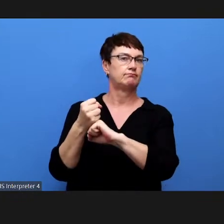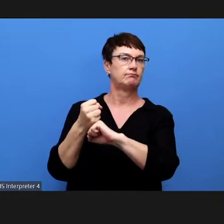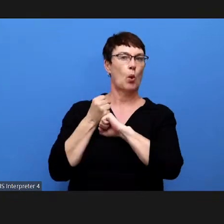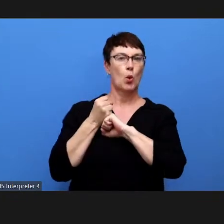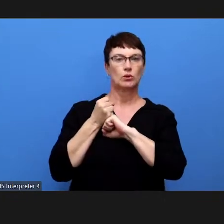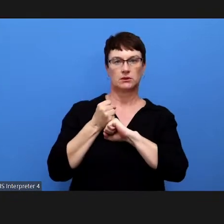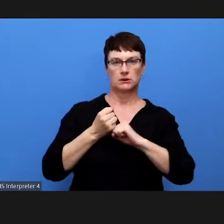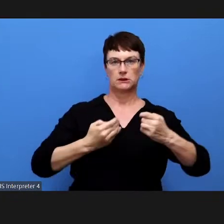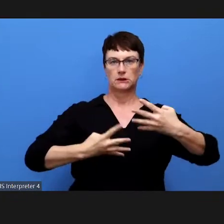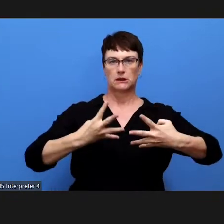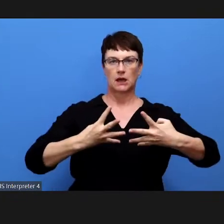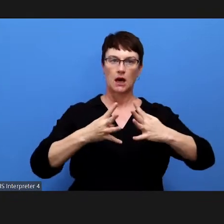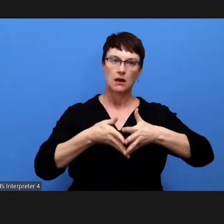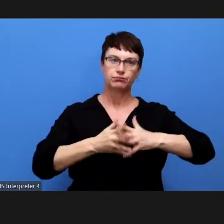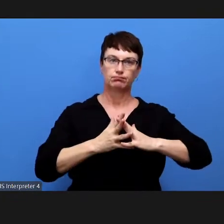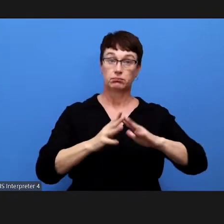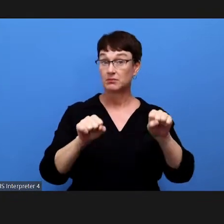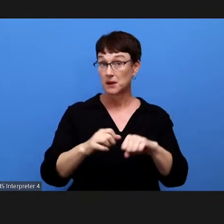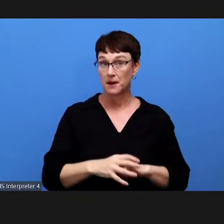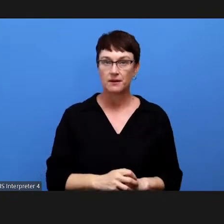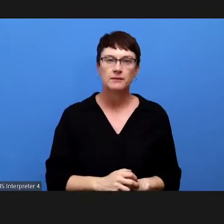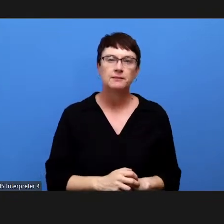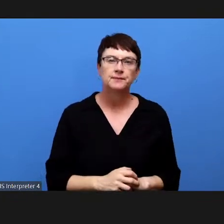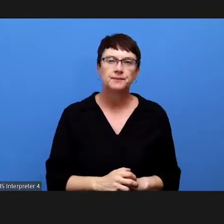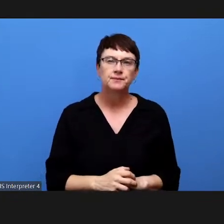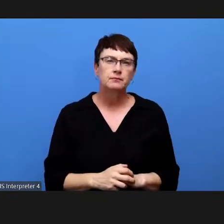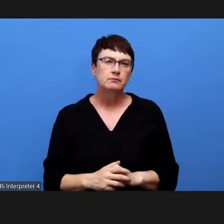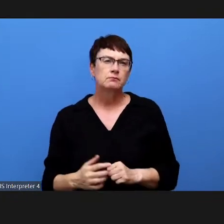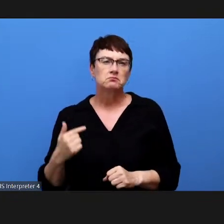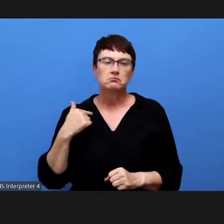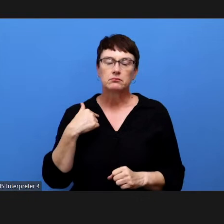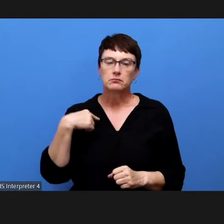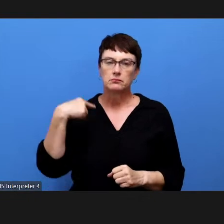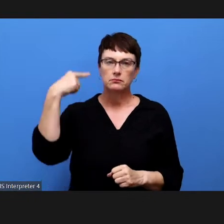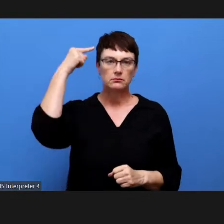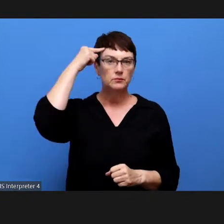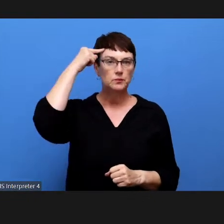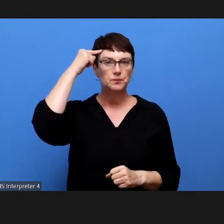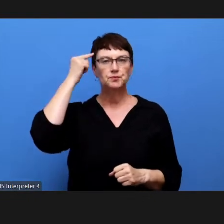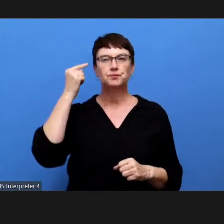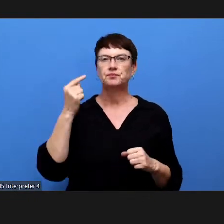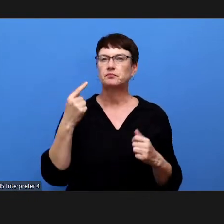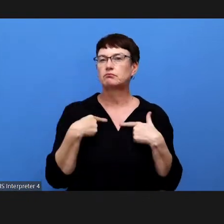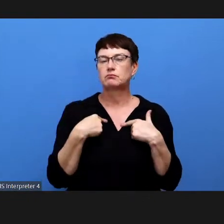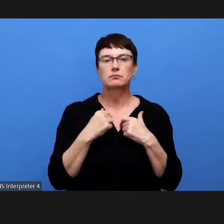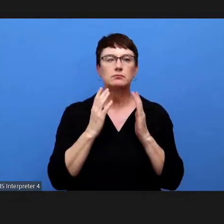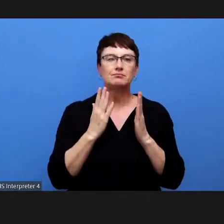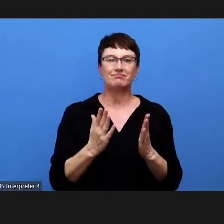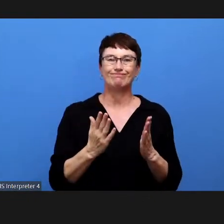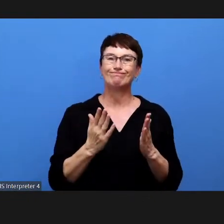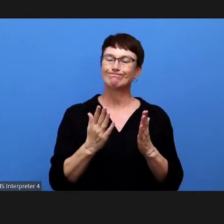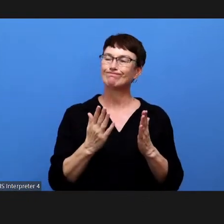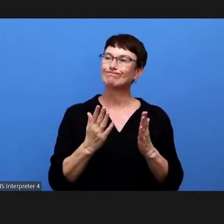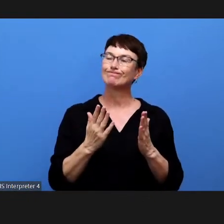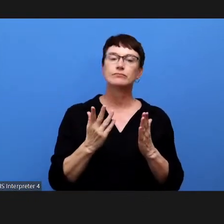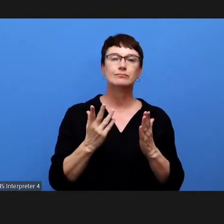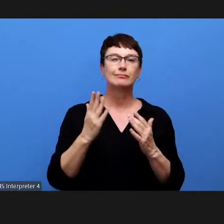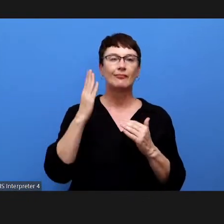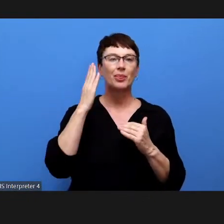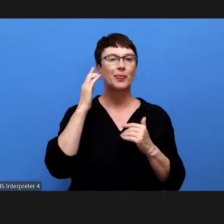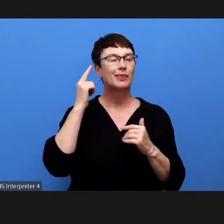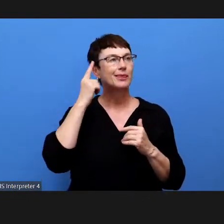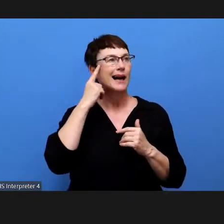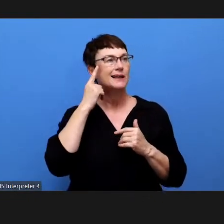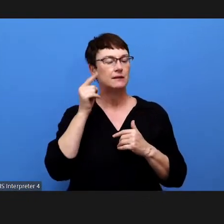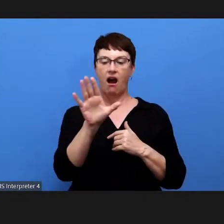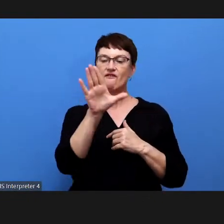putting in place or strengthening a dynamic research unit within NSOs